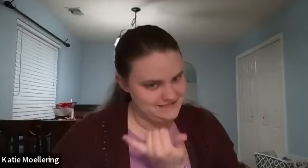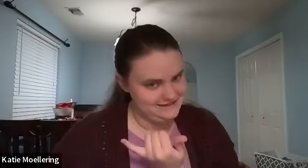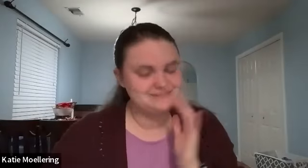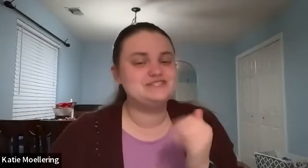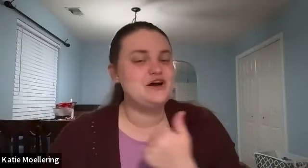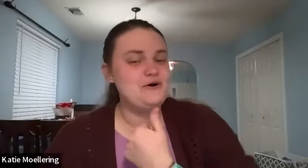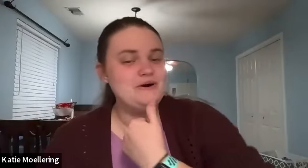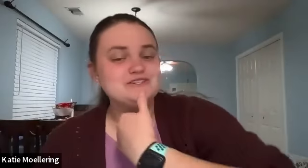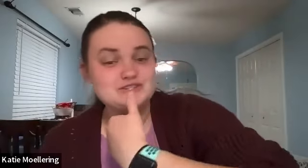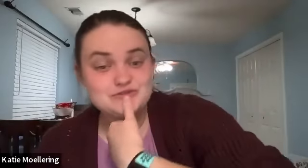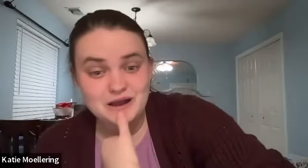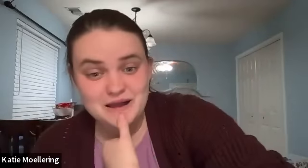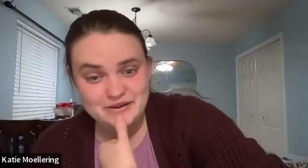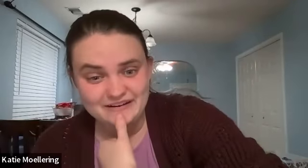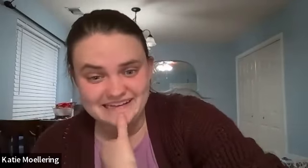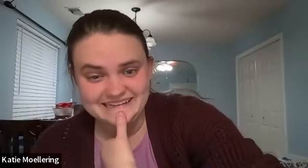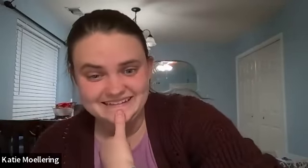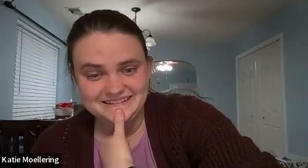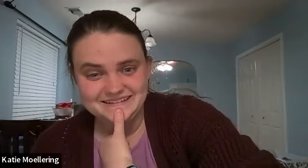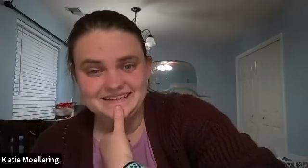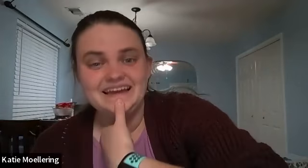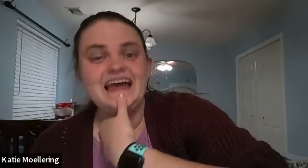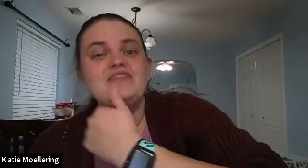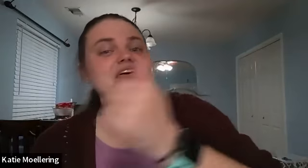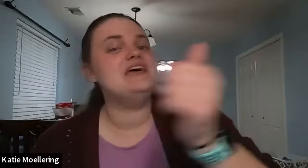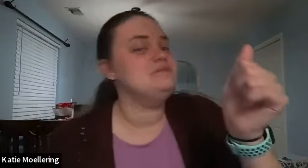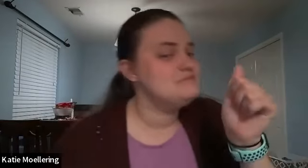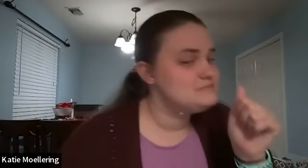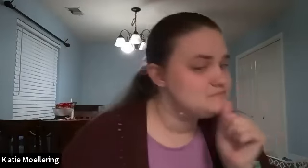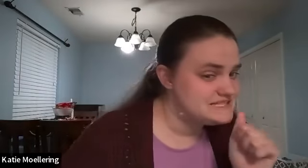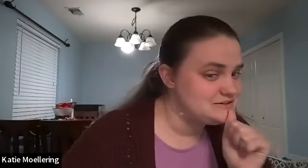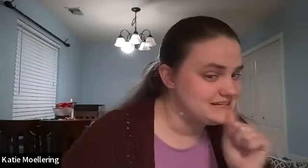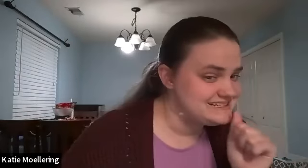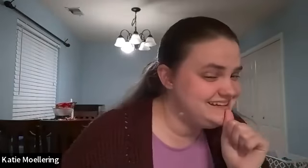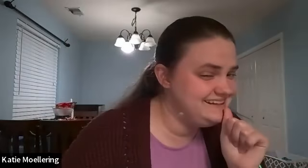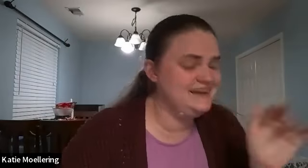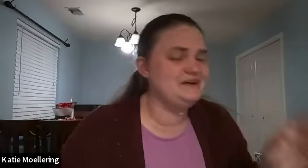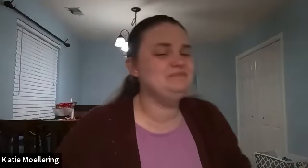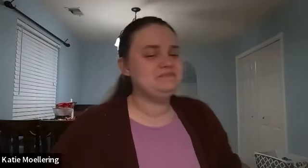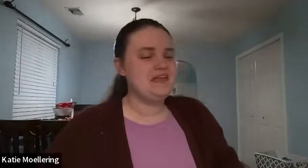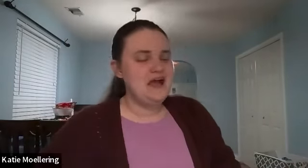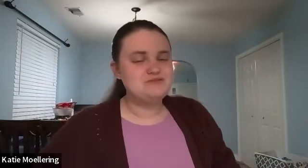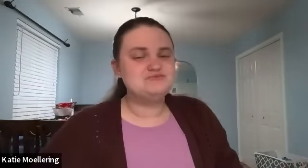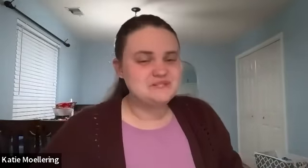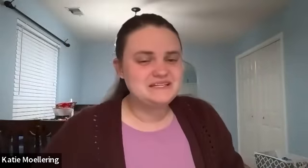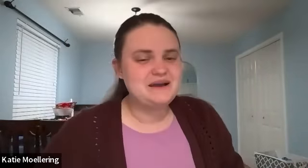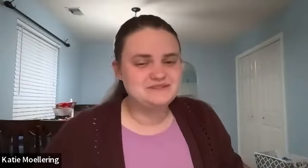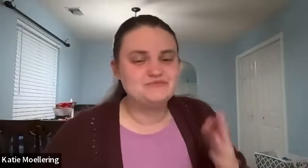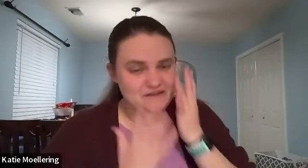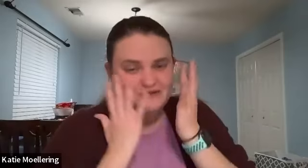mistake. So strawberry. And then secret. I was